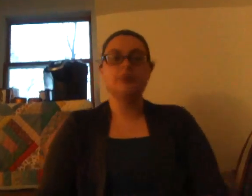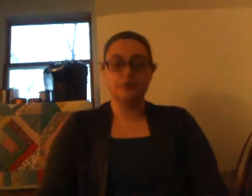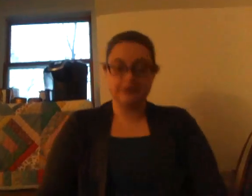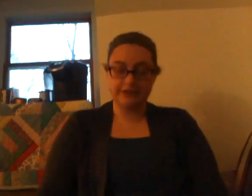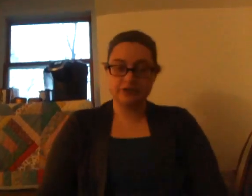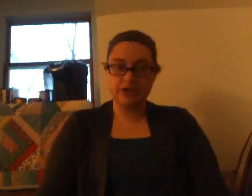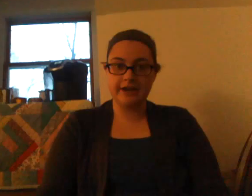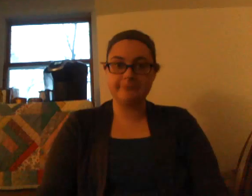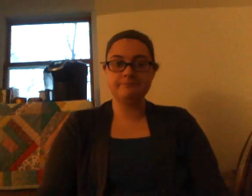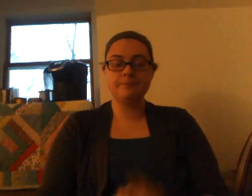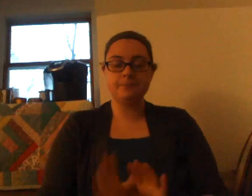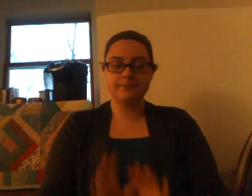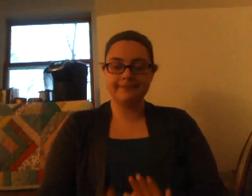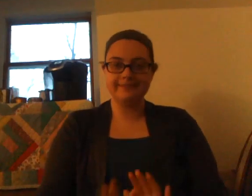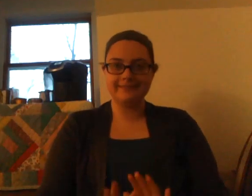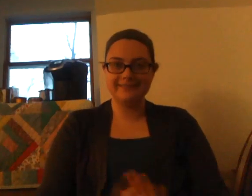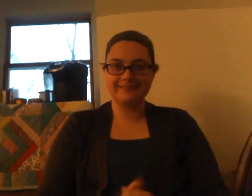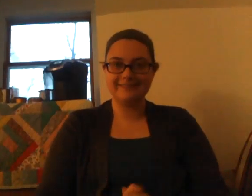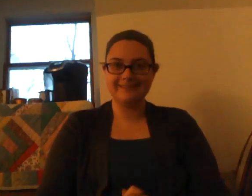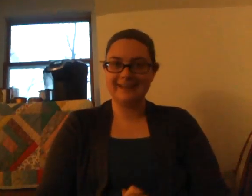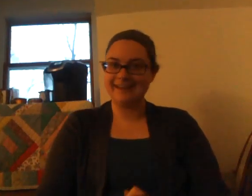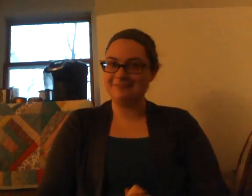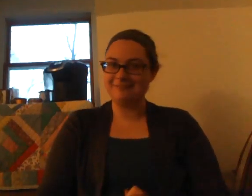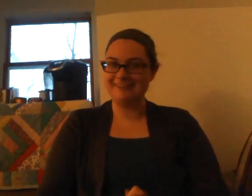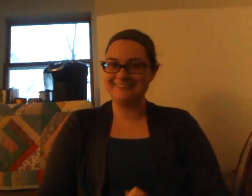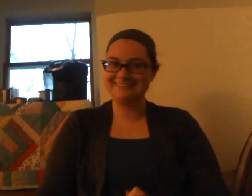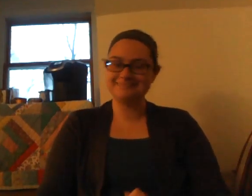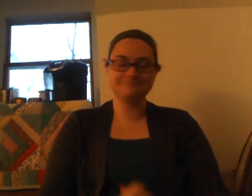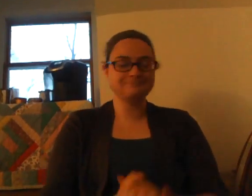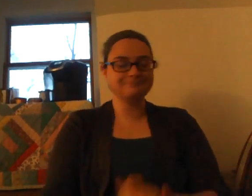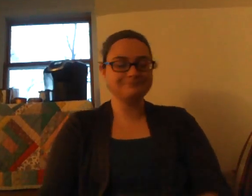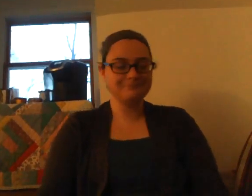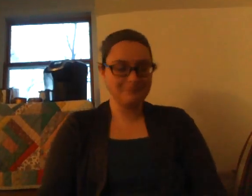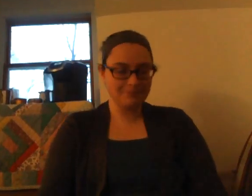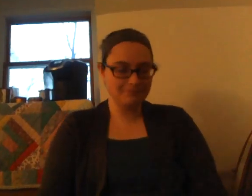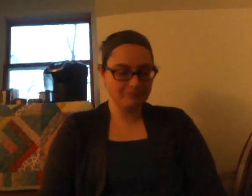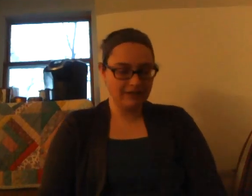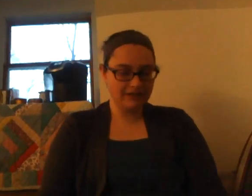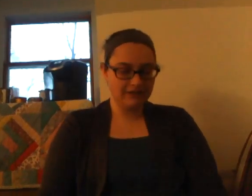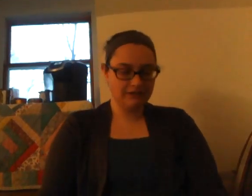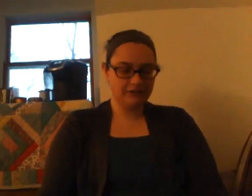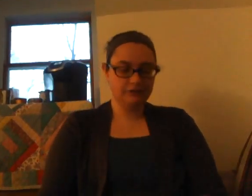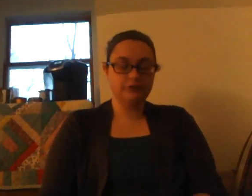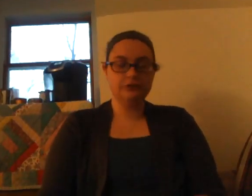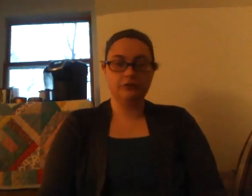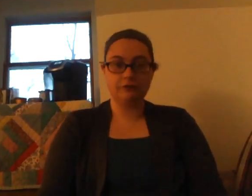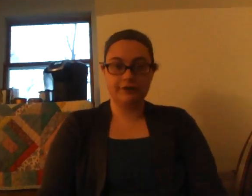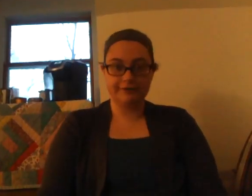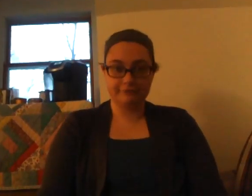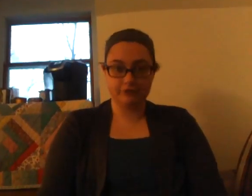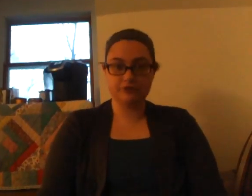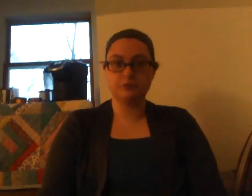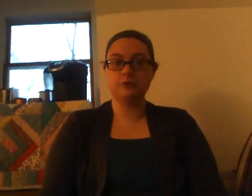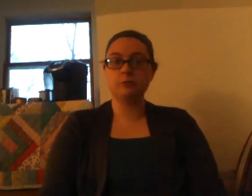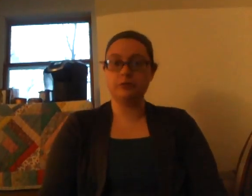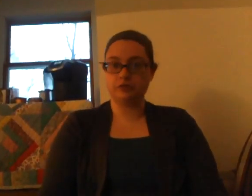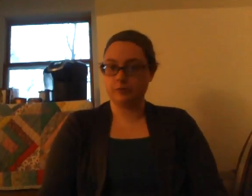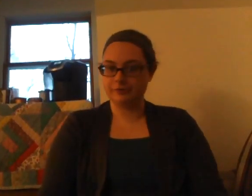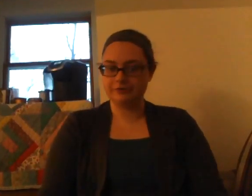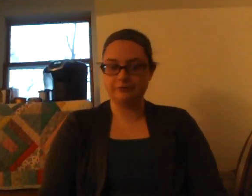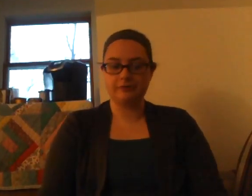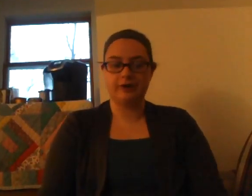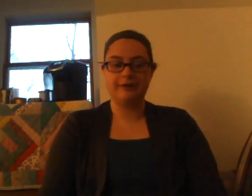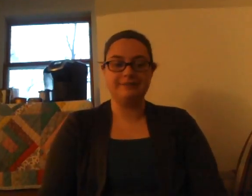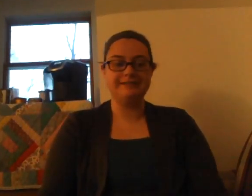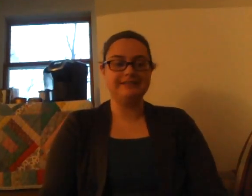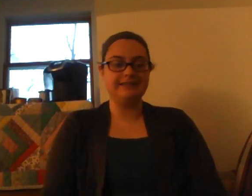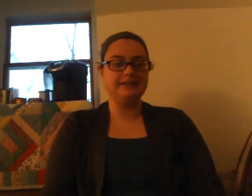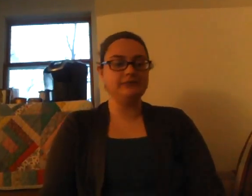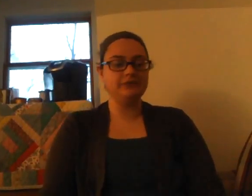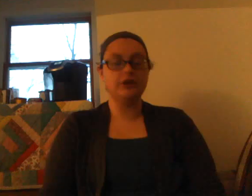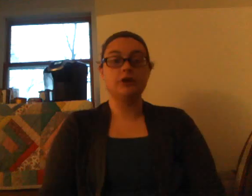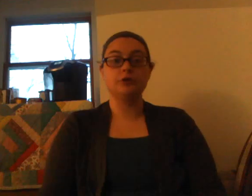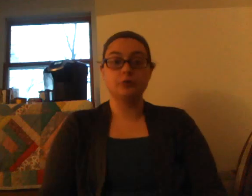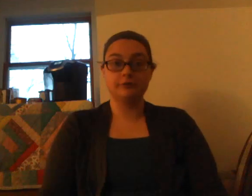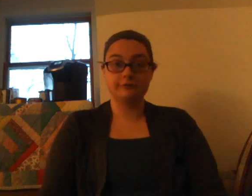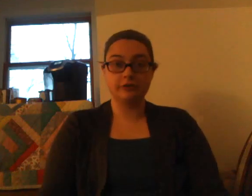take your time and have fun. So for our first one, it's always our ABCs. Your